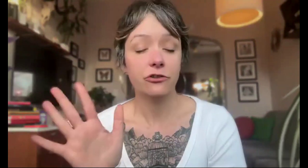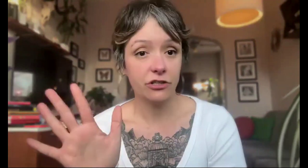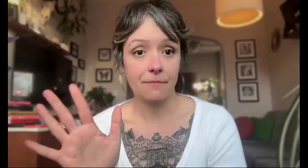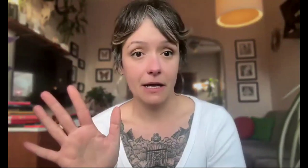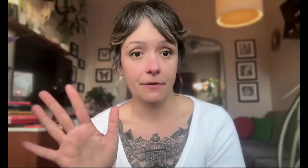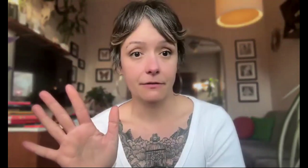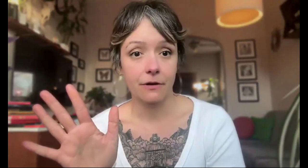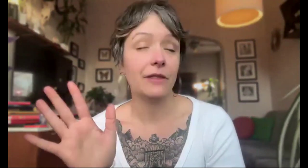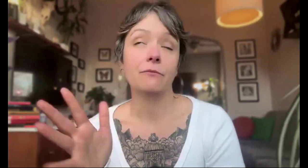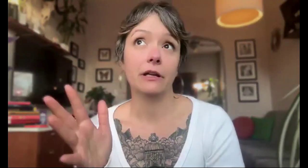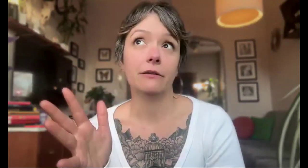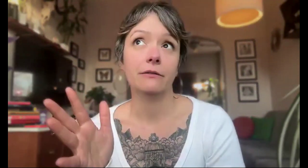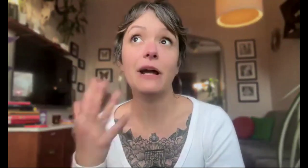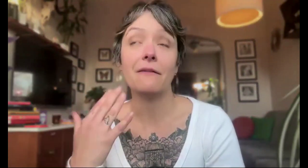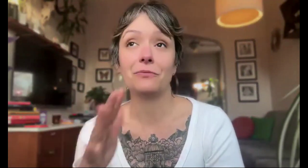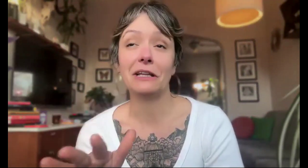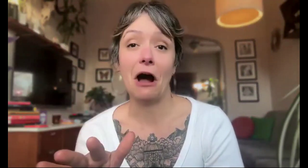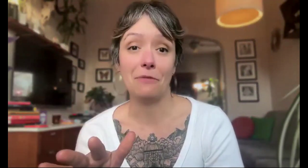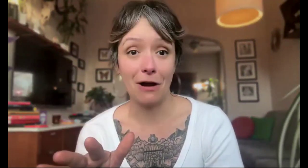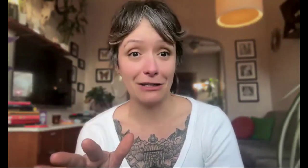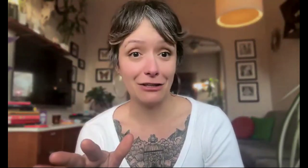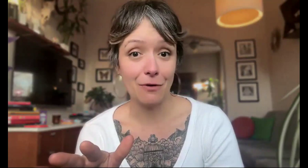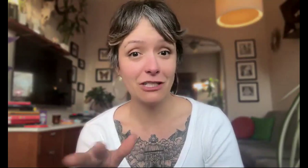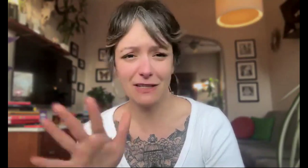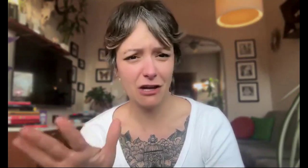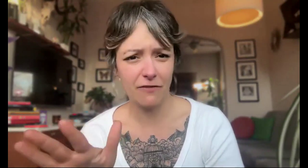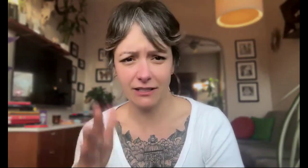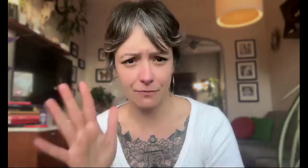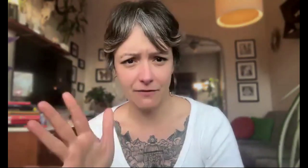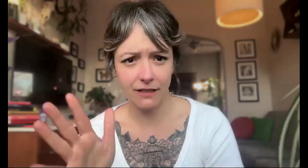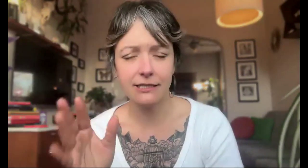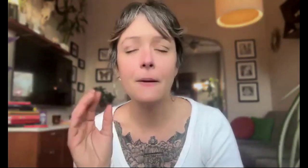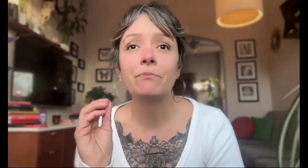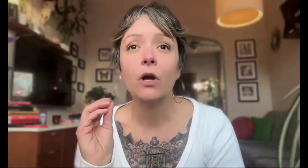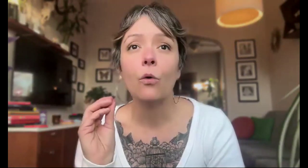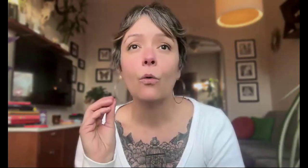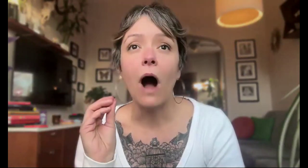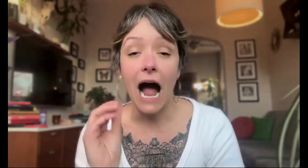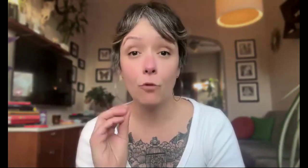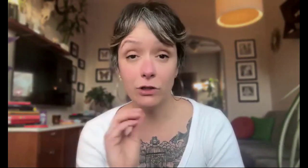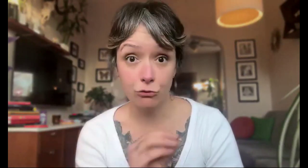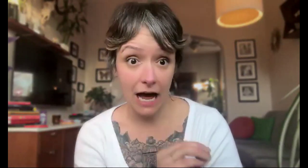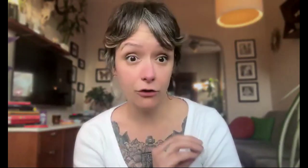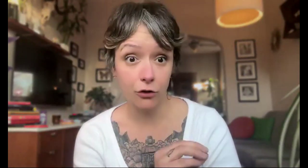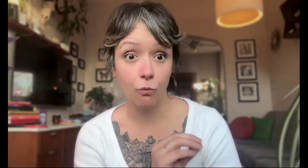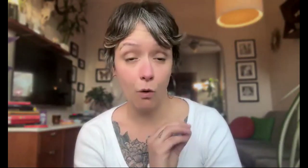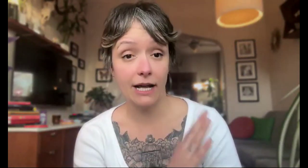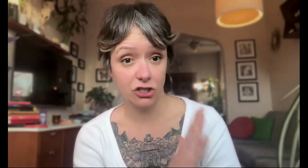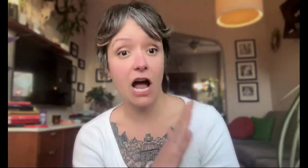Children should not be able, we have to really help them regulate their emotions because all feelings are big feelings. I'm going to tell you what a